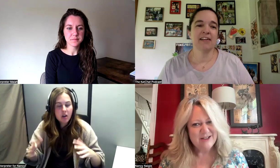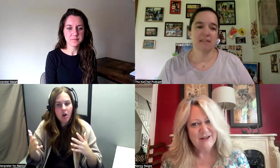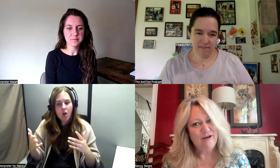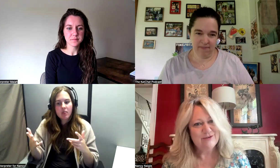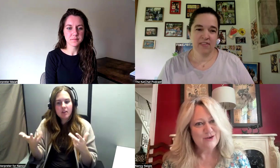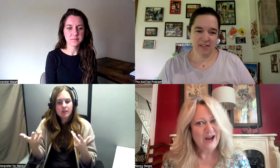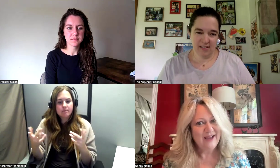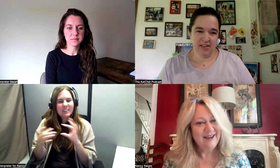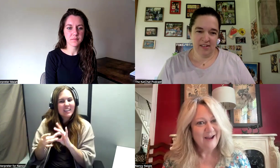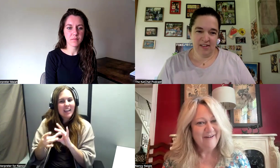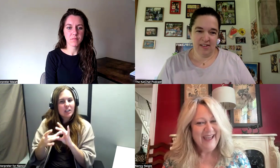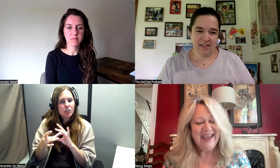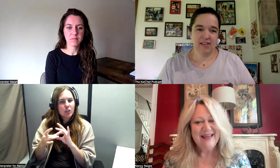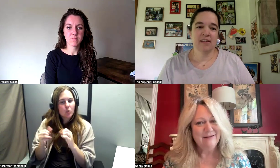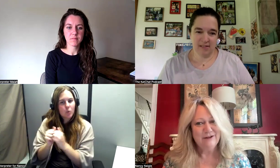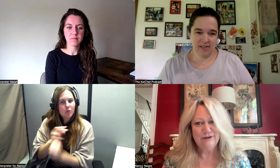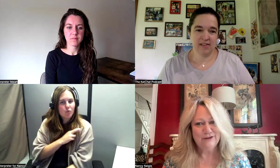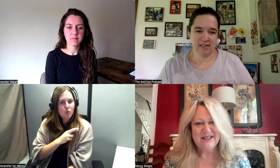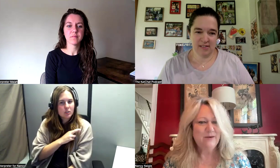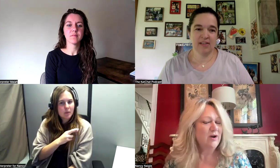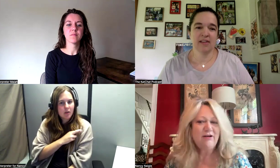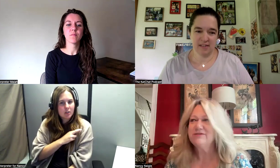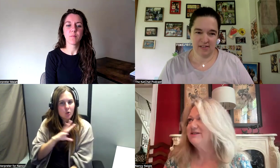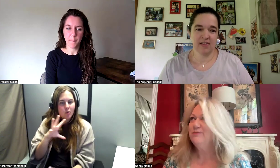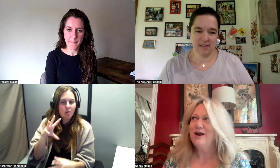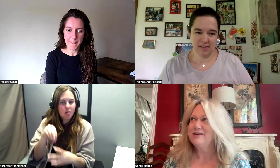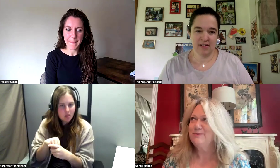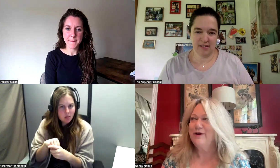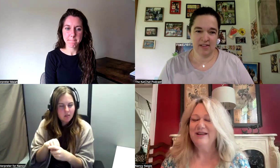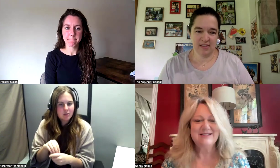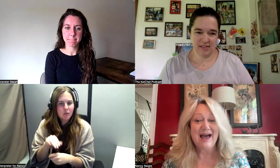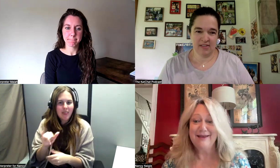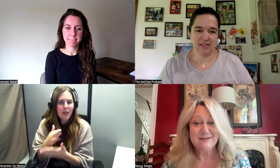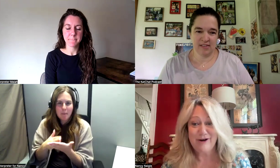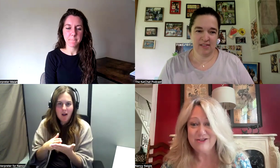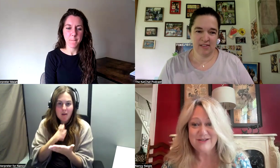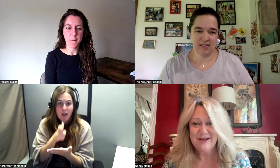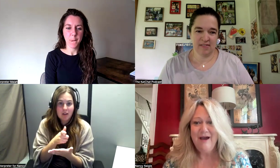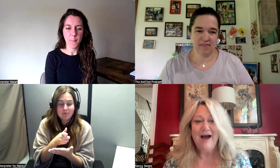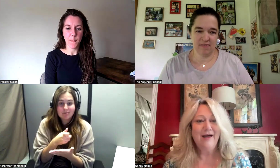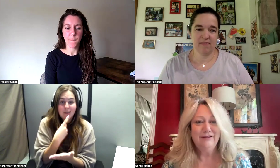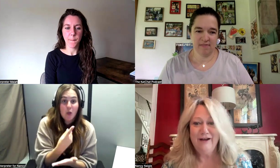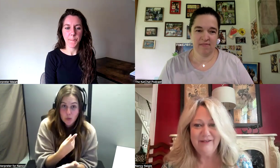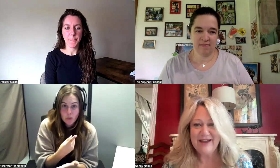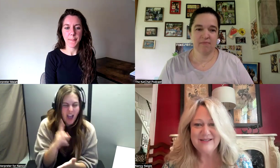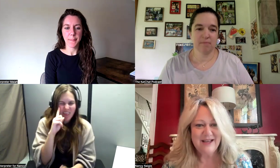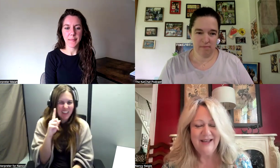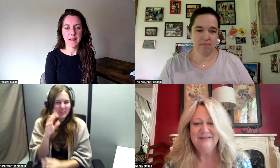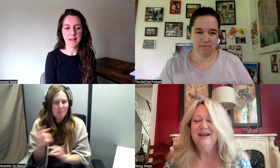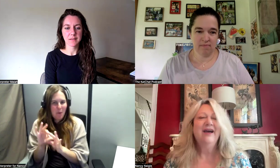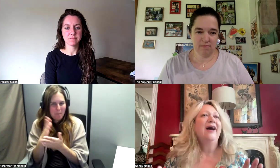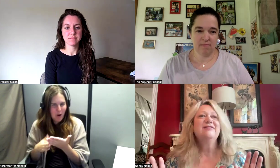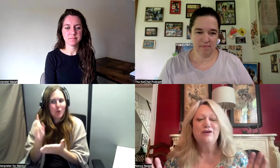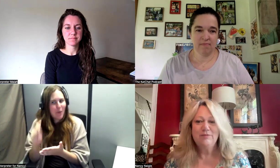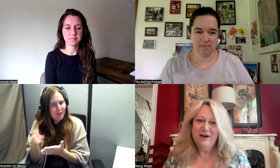Rosemary into the whole story. And that little scene, we're not going to spoil it because I think it's precious. I love that